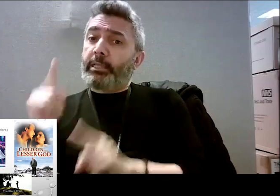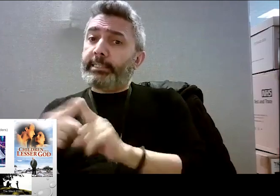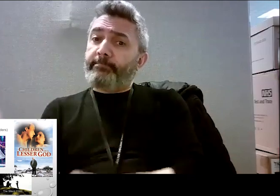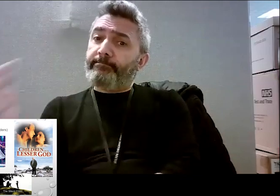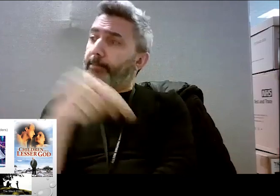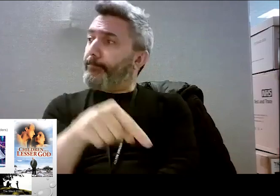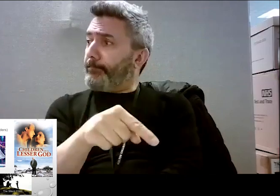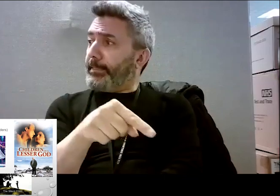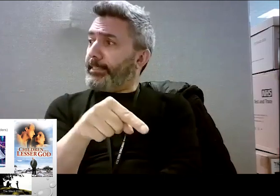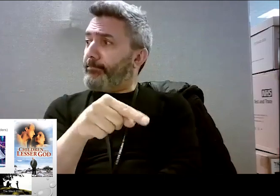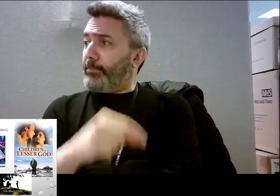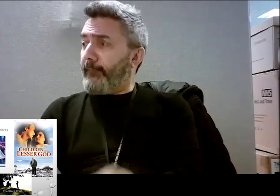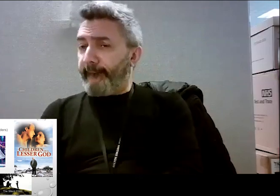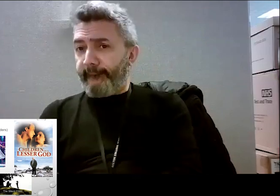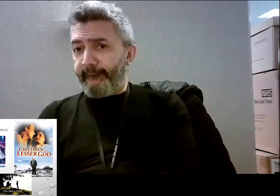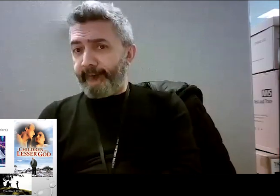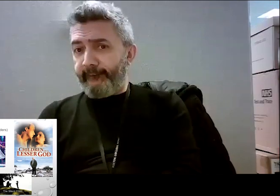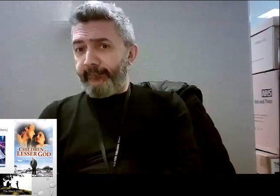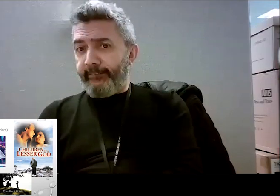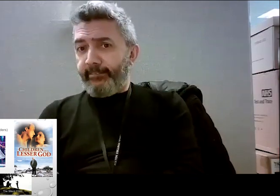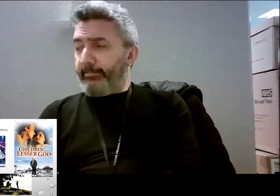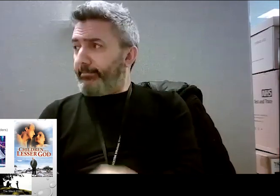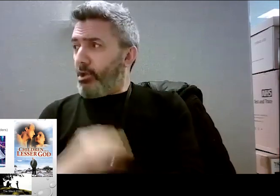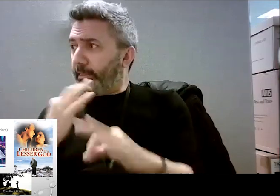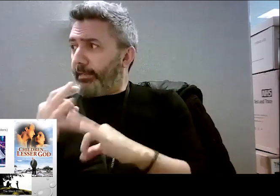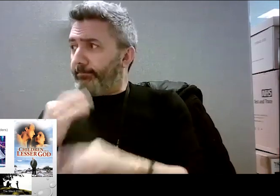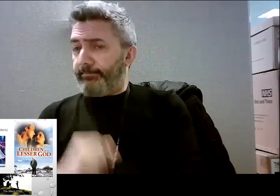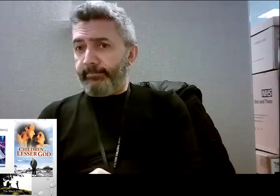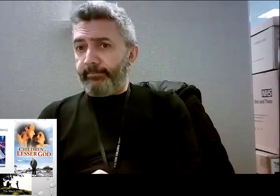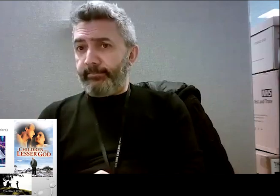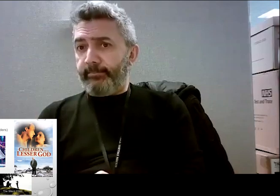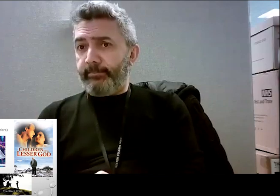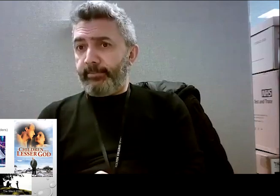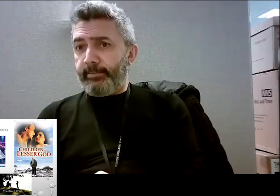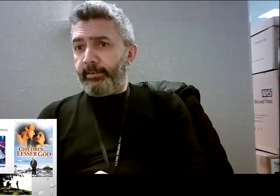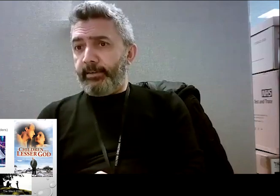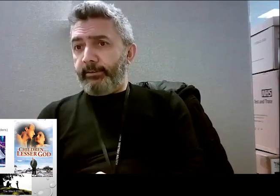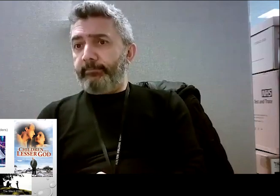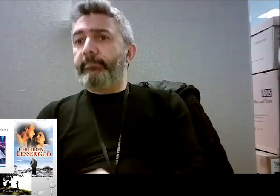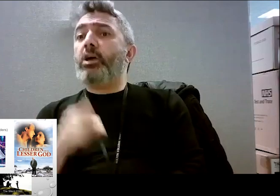So the actress in Children of a Lesser God is the mum in the film CODA.